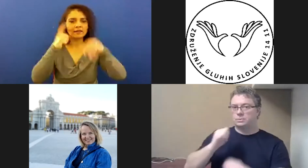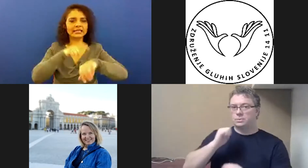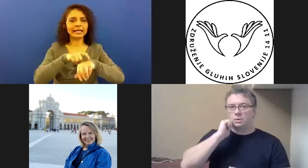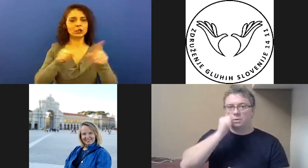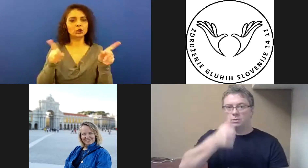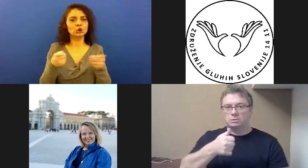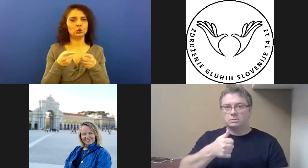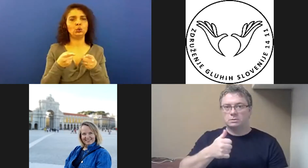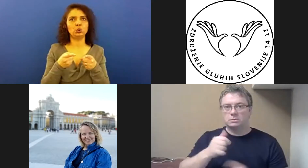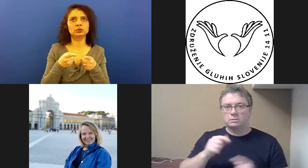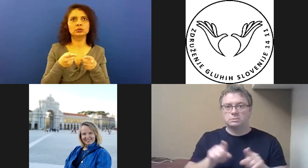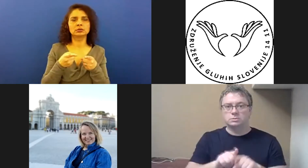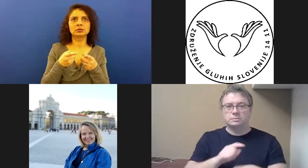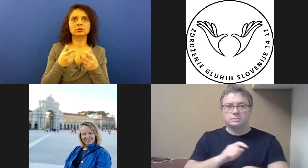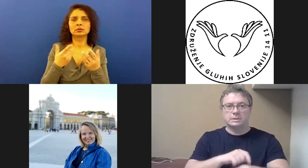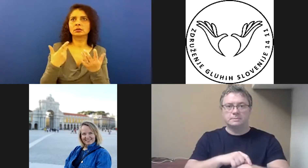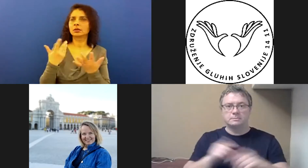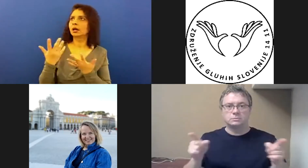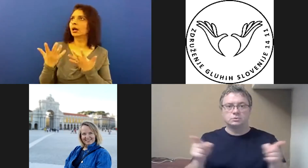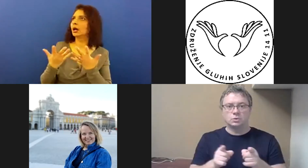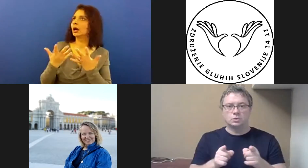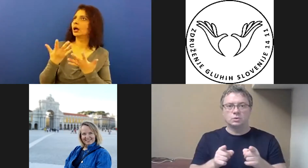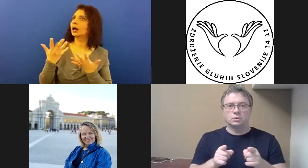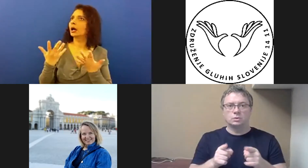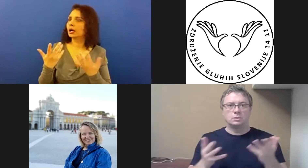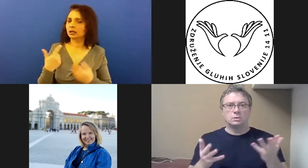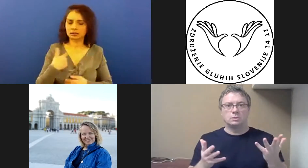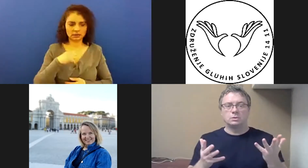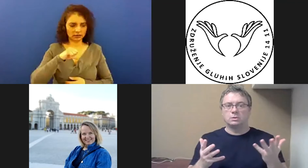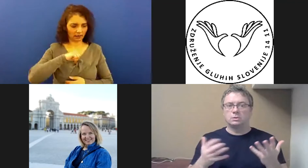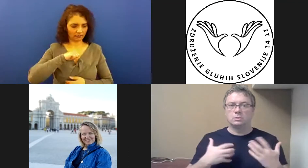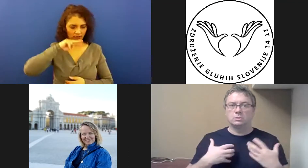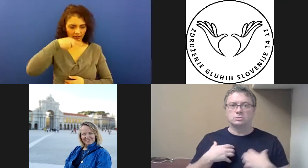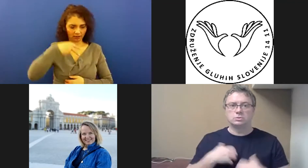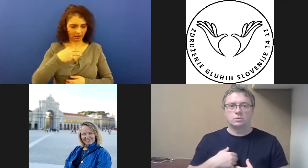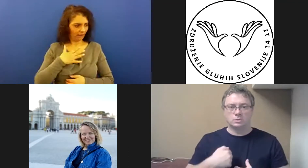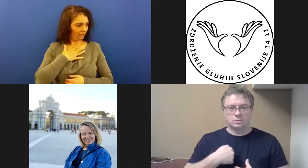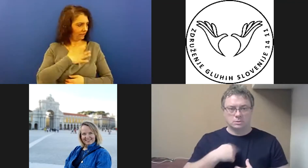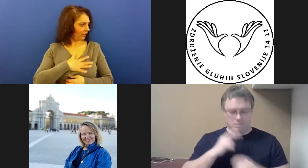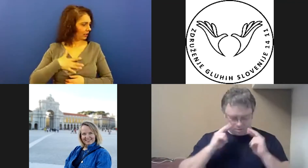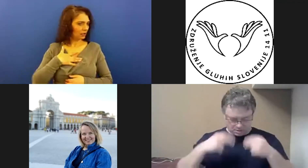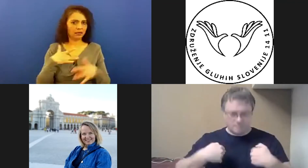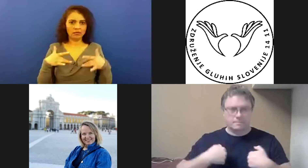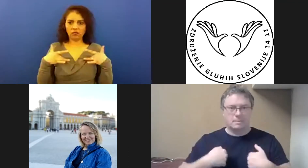Yesterday, I've had this deep conversation with my father. It was very short, but very meaningful.